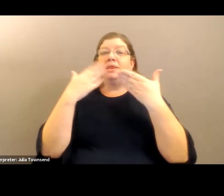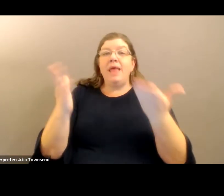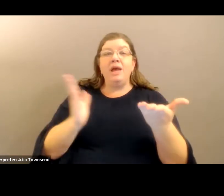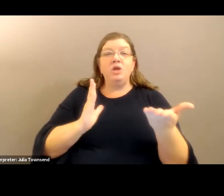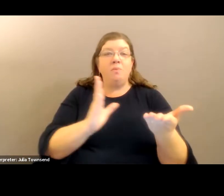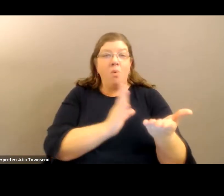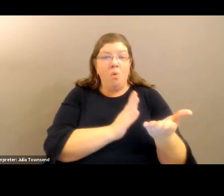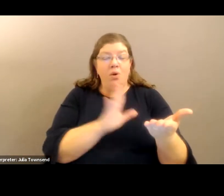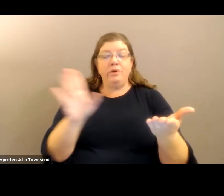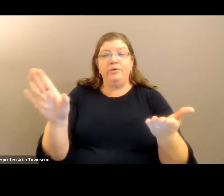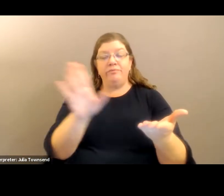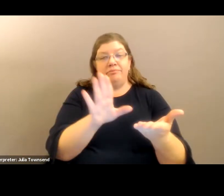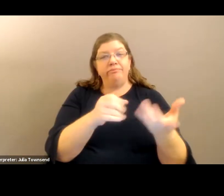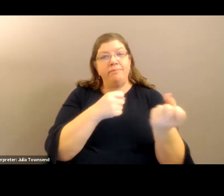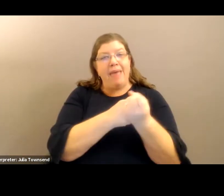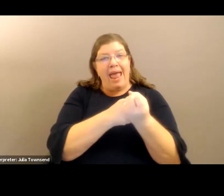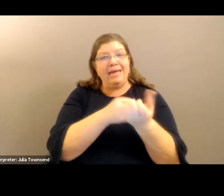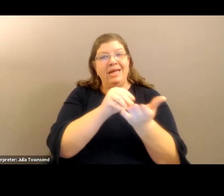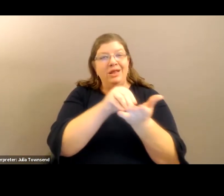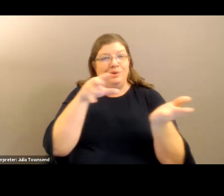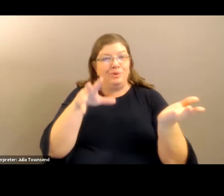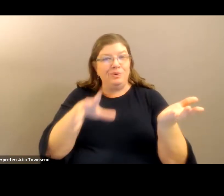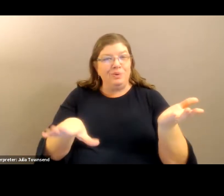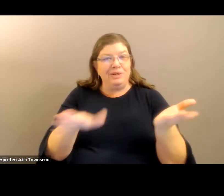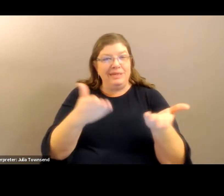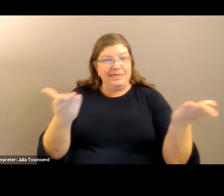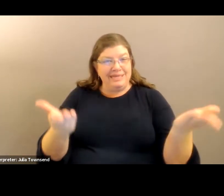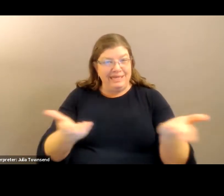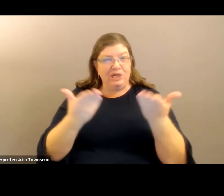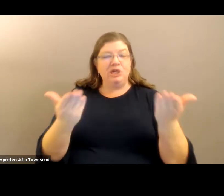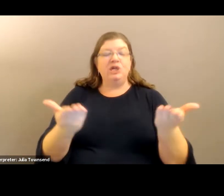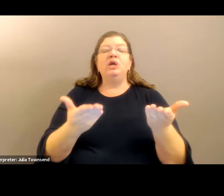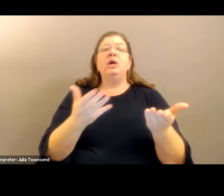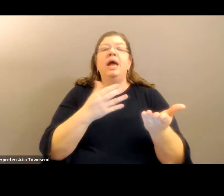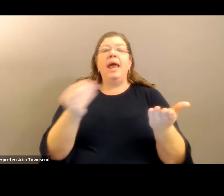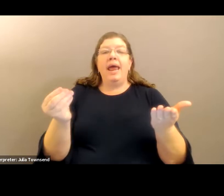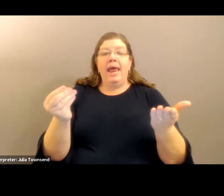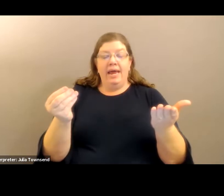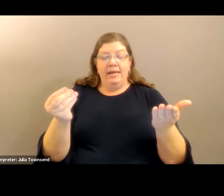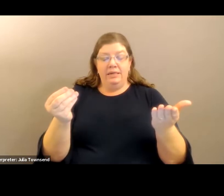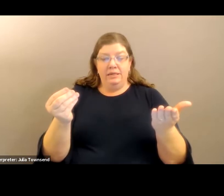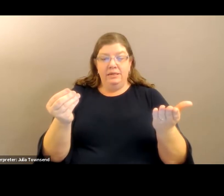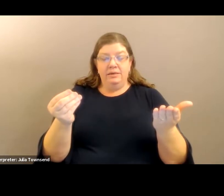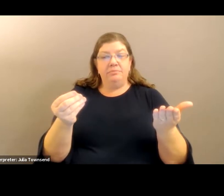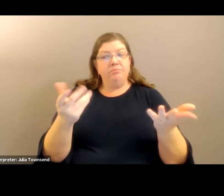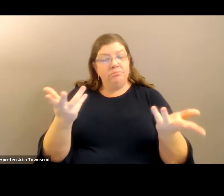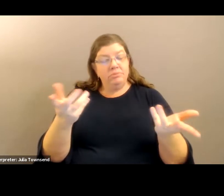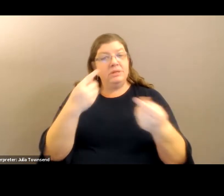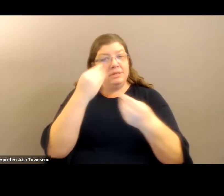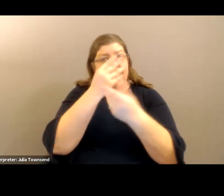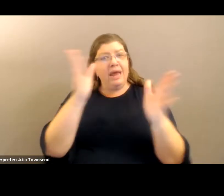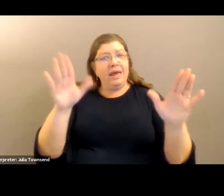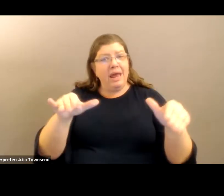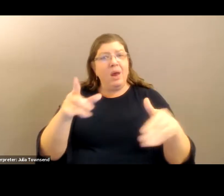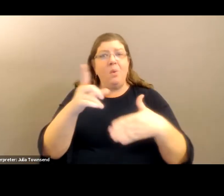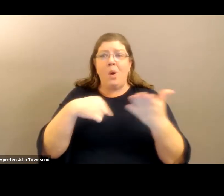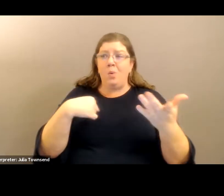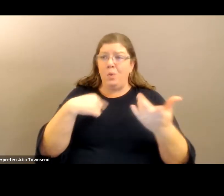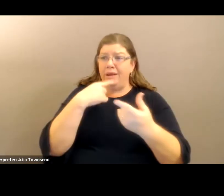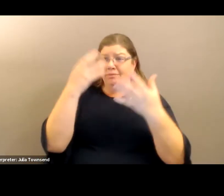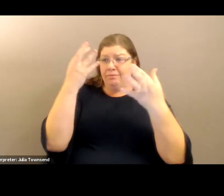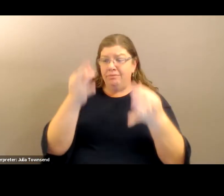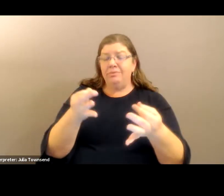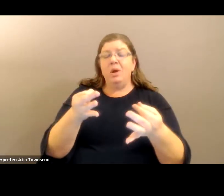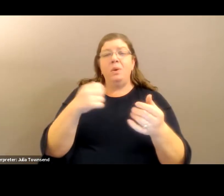for backing the students up here and saying, hey, the things that we're saying, we